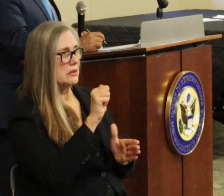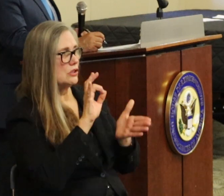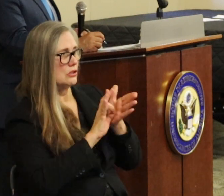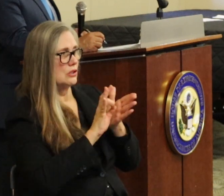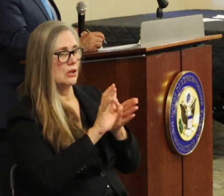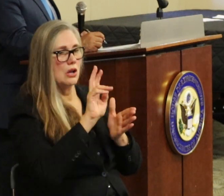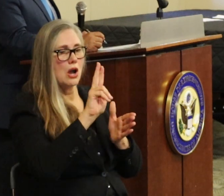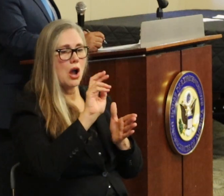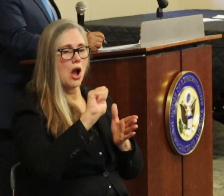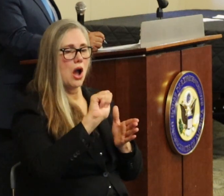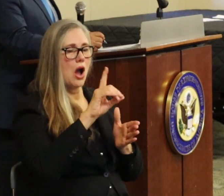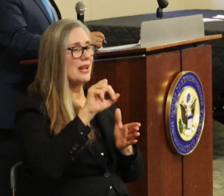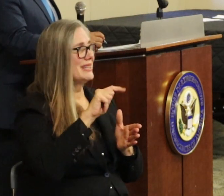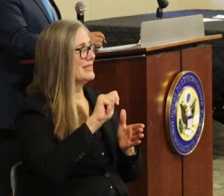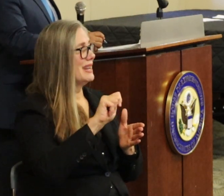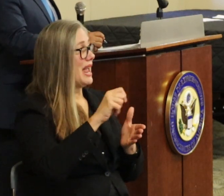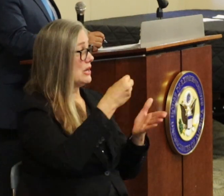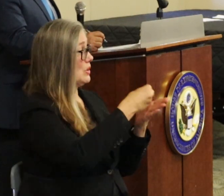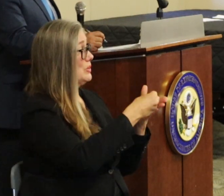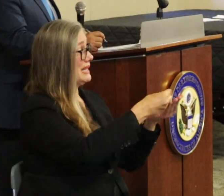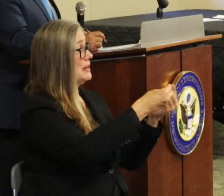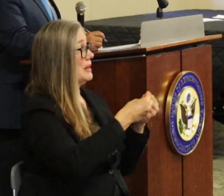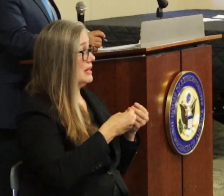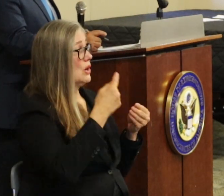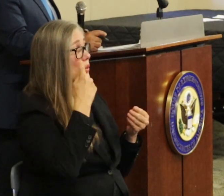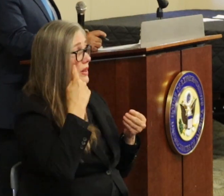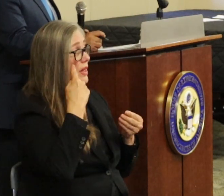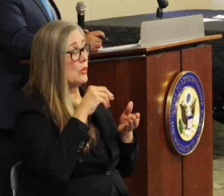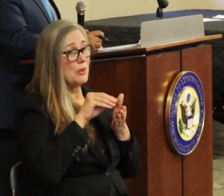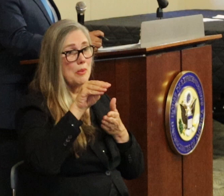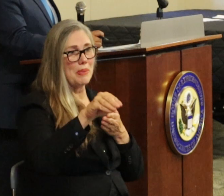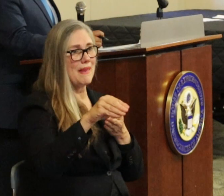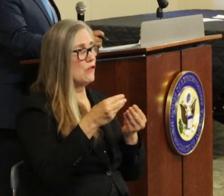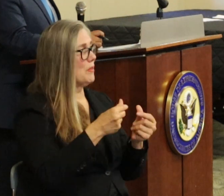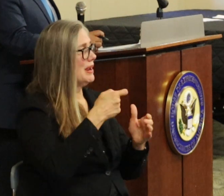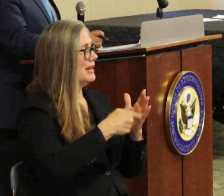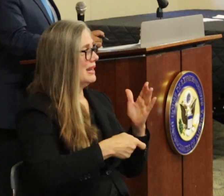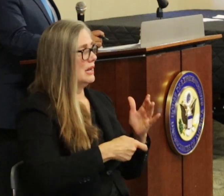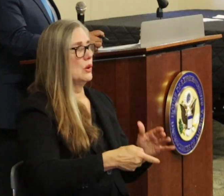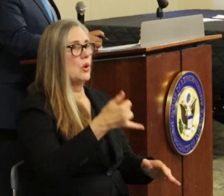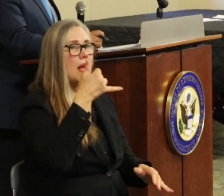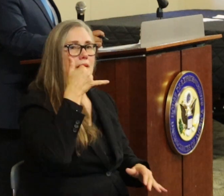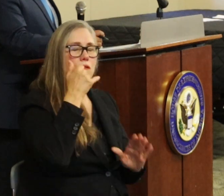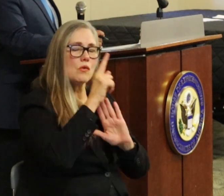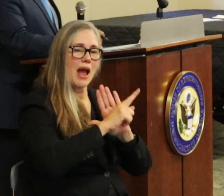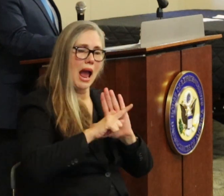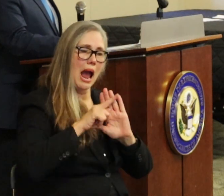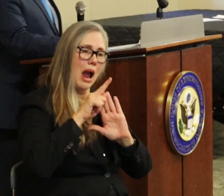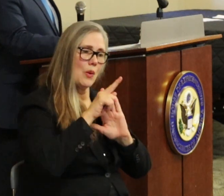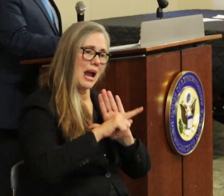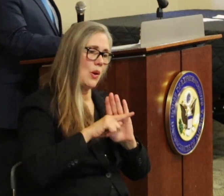it. And we were getting a pretty substantial return, which we planned on using for property taxes. after hours on the phone with the IRS,